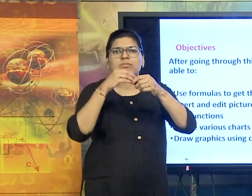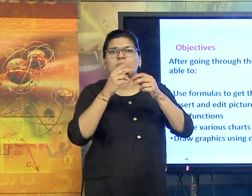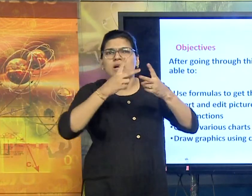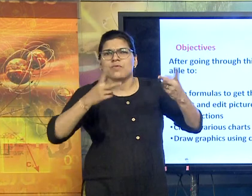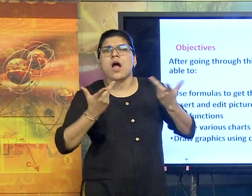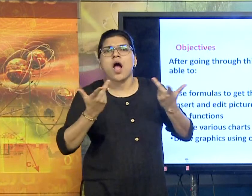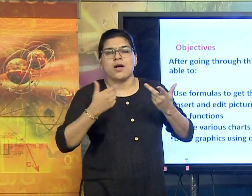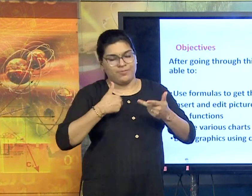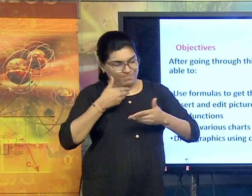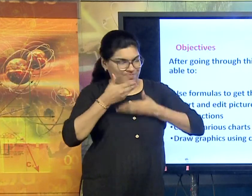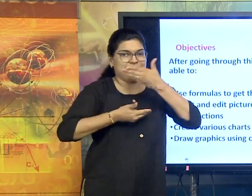picture